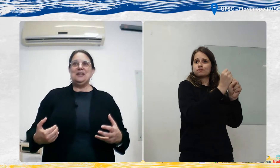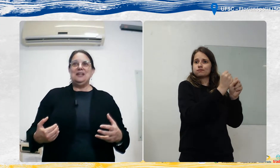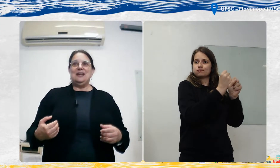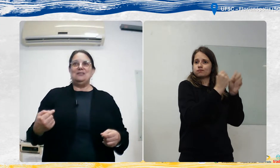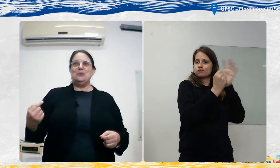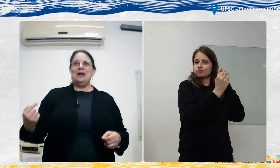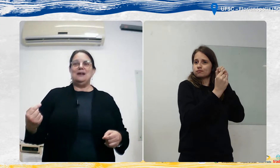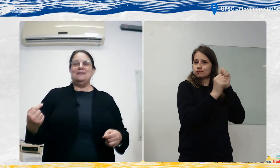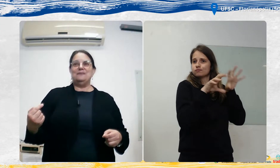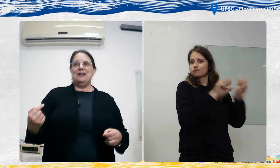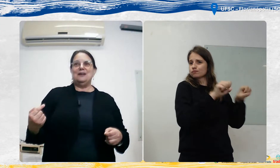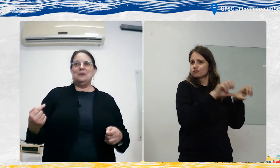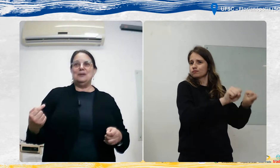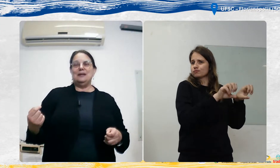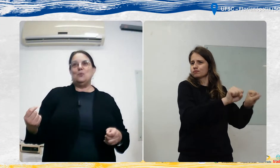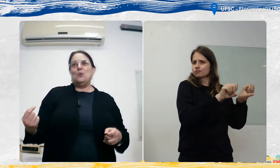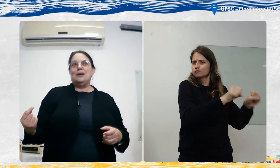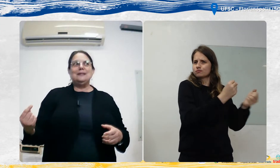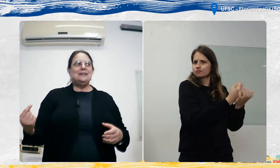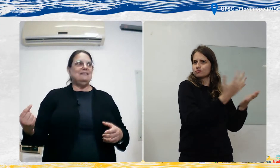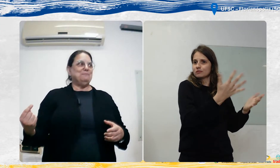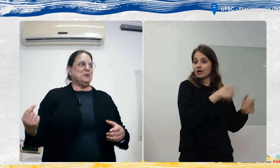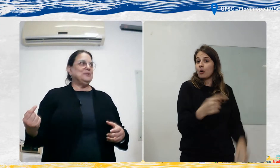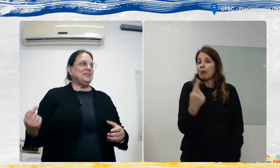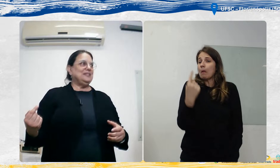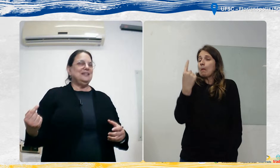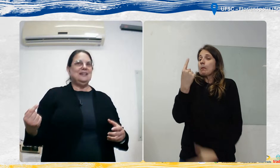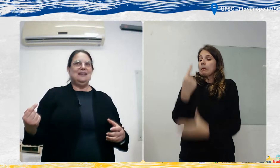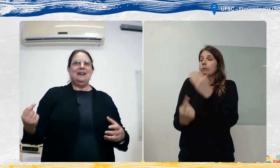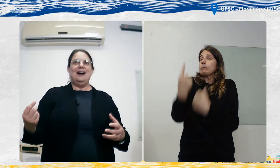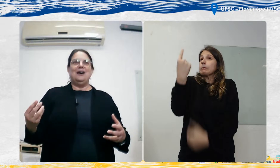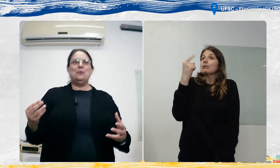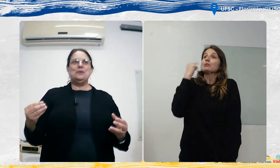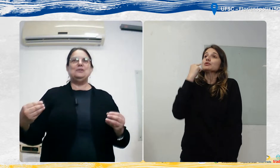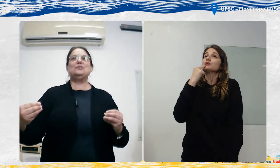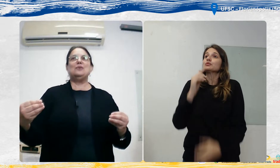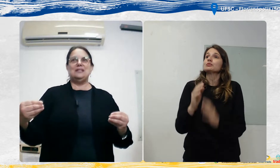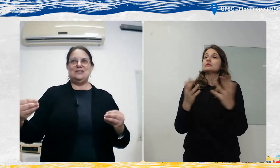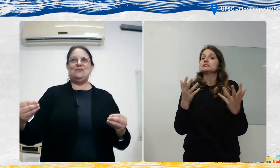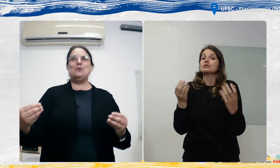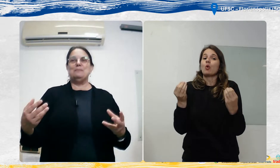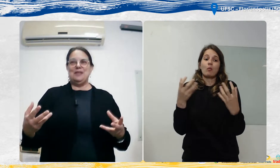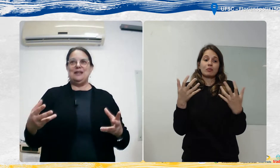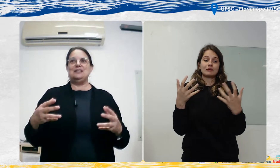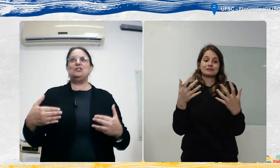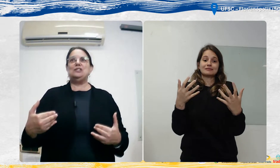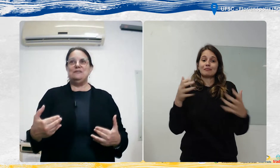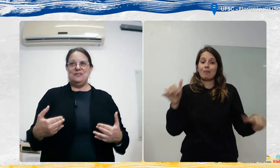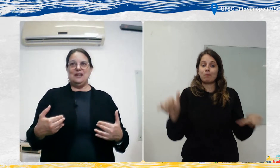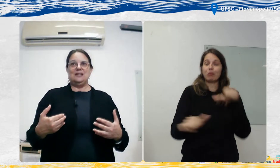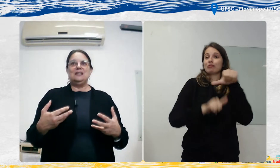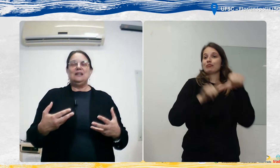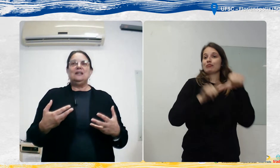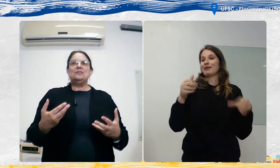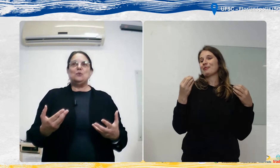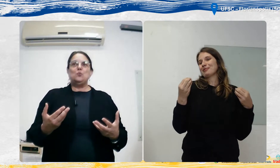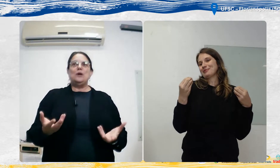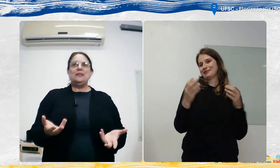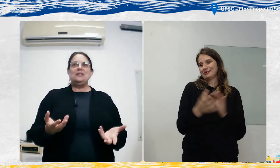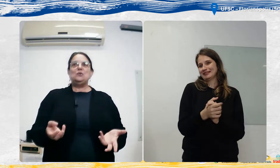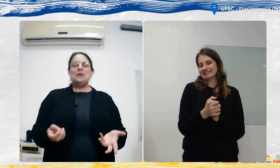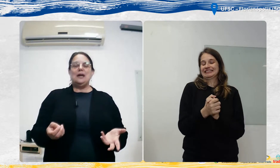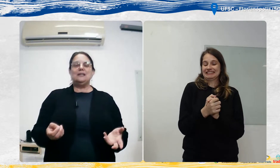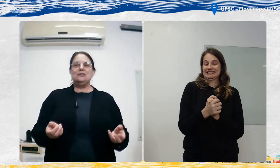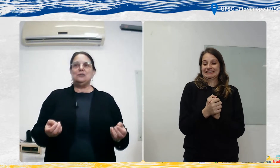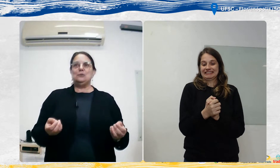old, and you have now like one deaf person. How will you transform that and shift that? So one